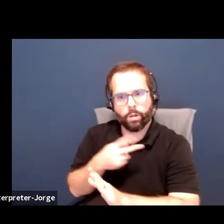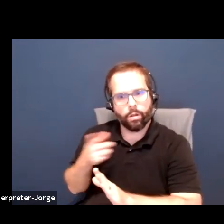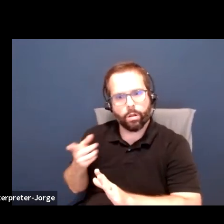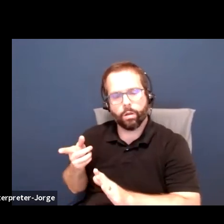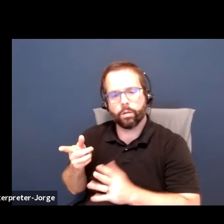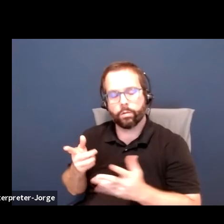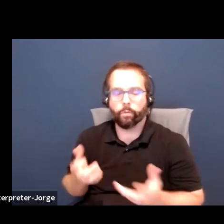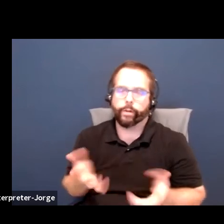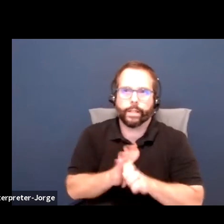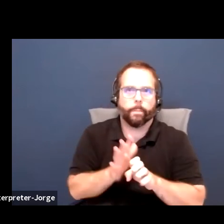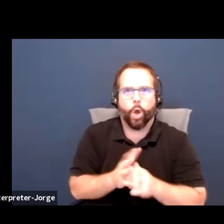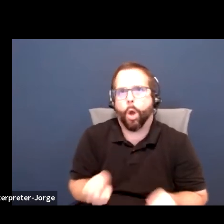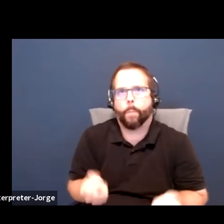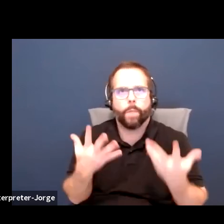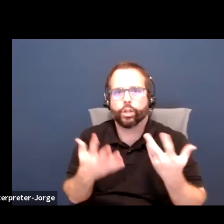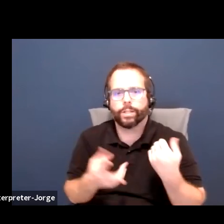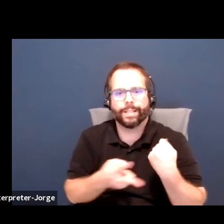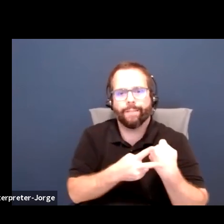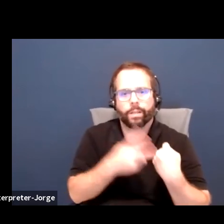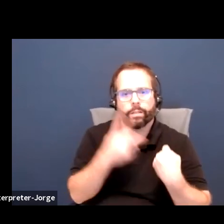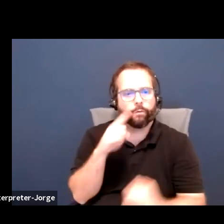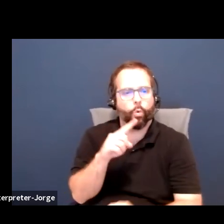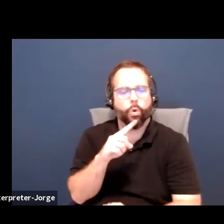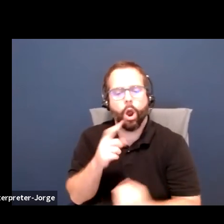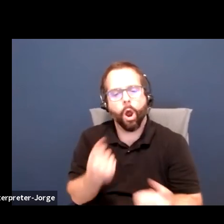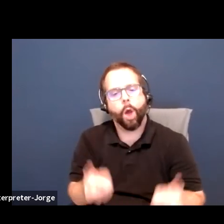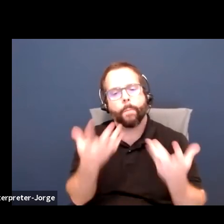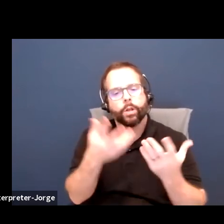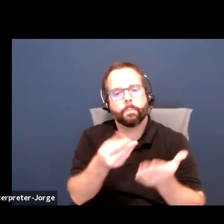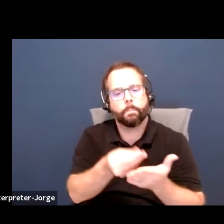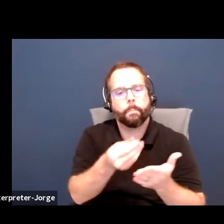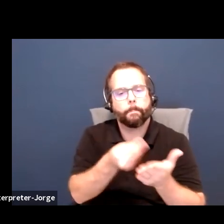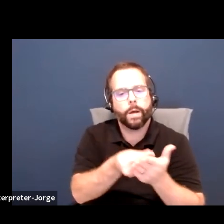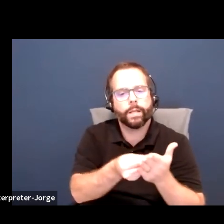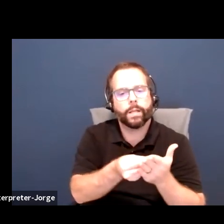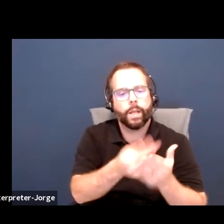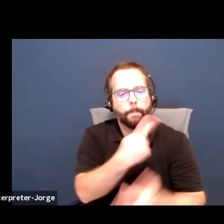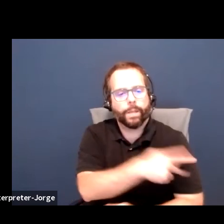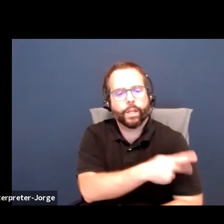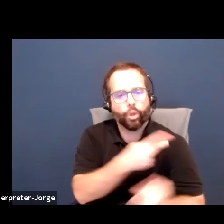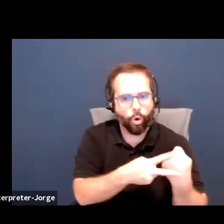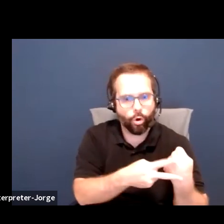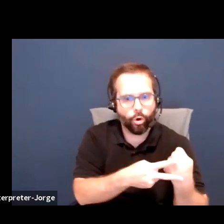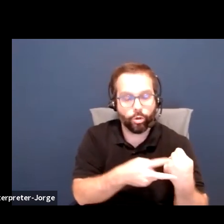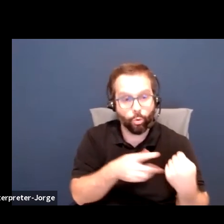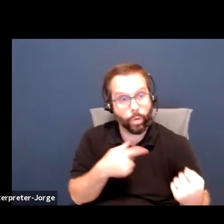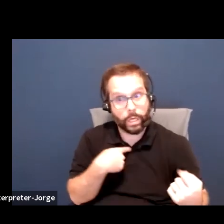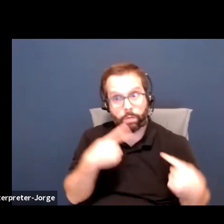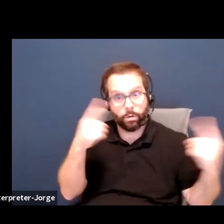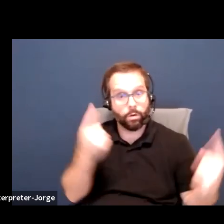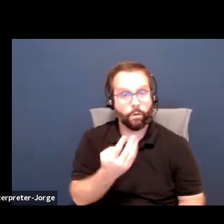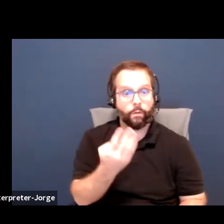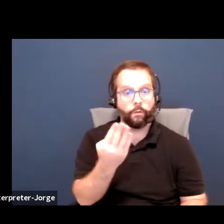So the average savings for any patient that we worked with was $14,000. And over 2